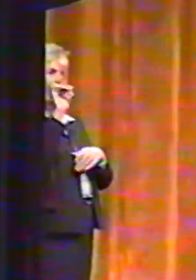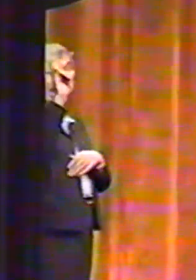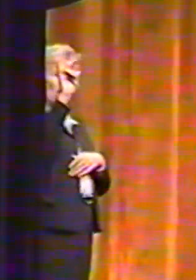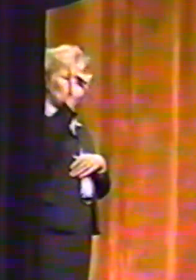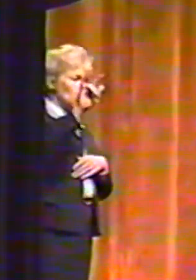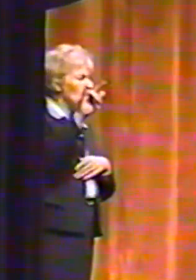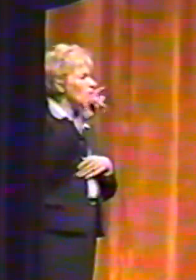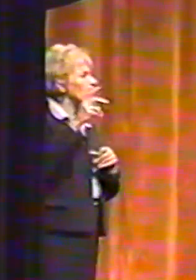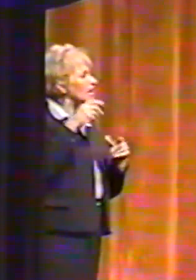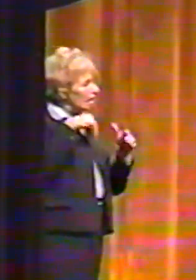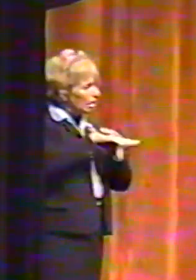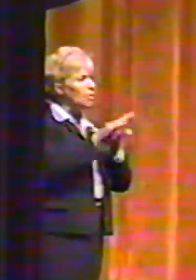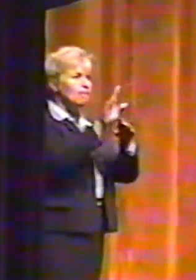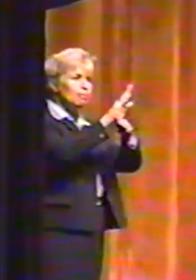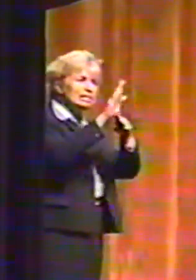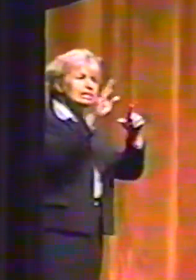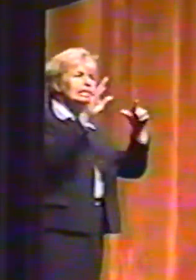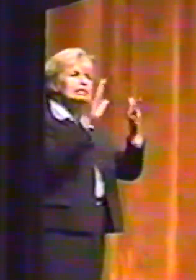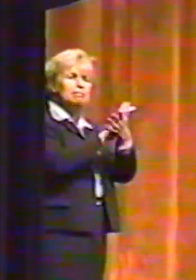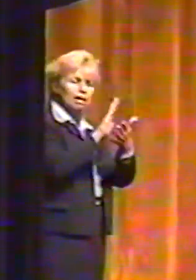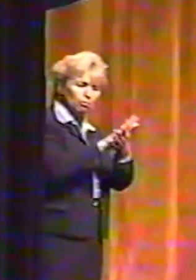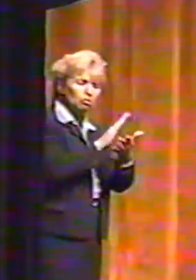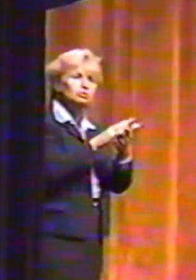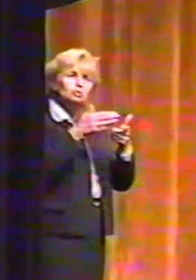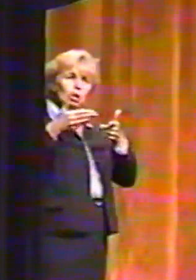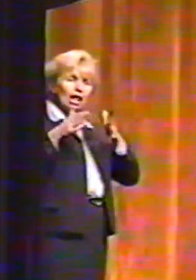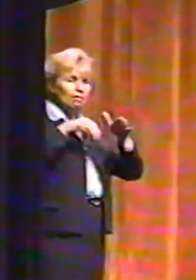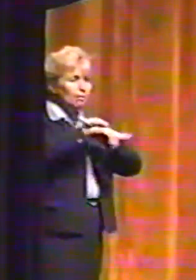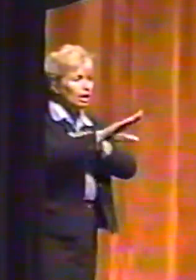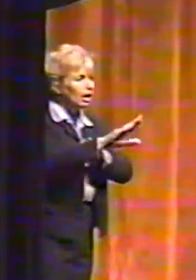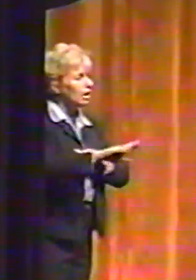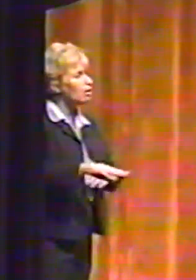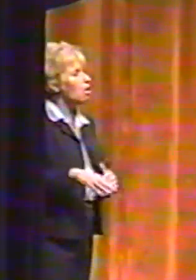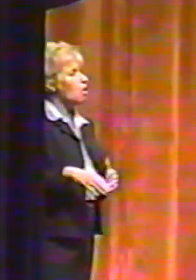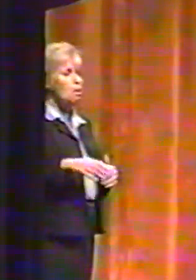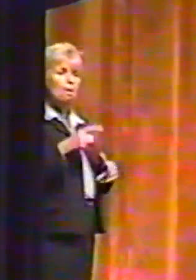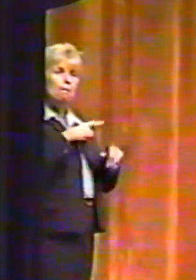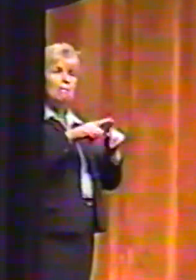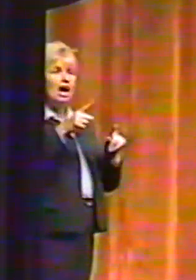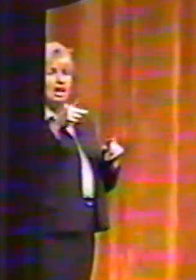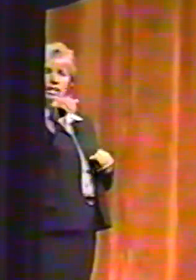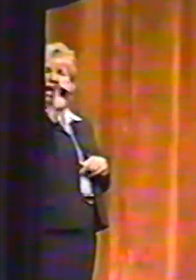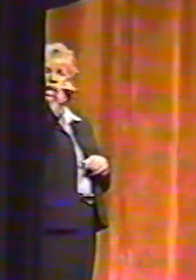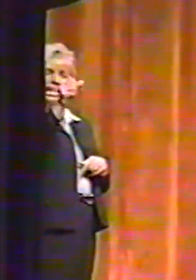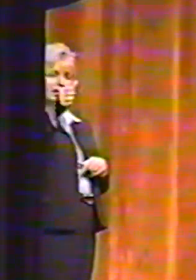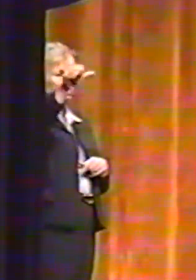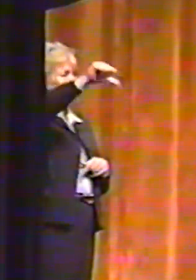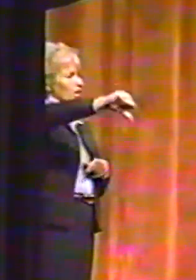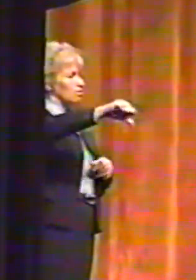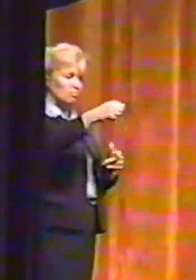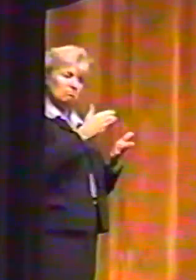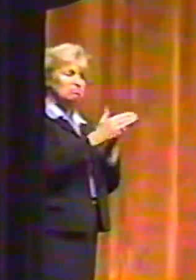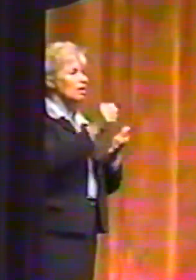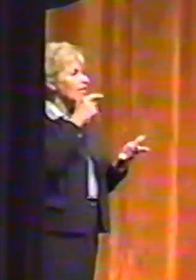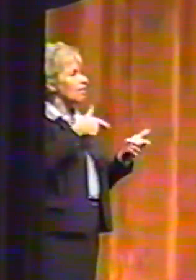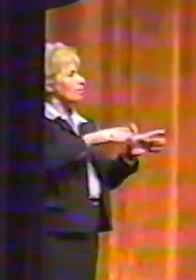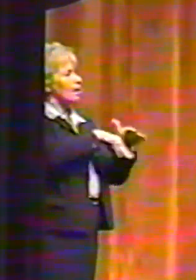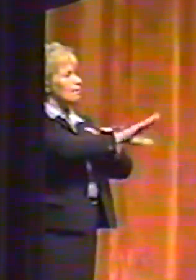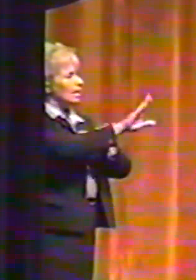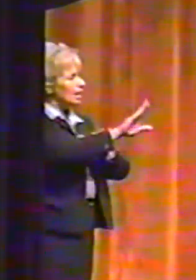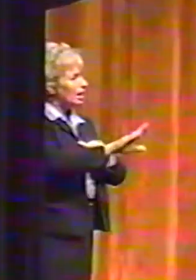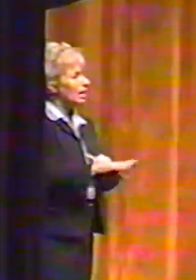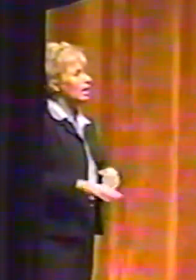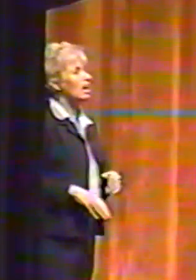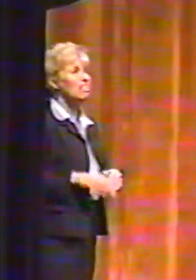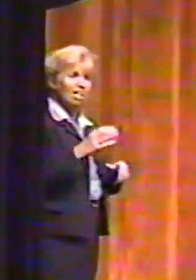there were rejecting them at a very high rate. So much so that Portland was beginning to get a reputation as a place for international business people to avoid.